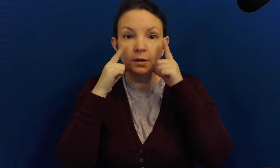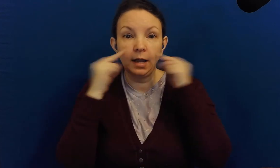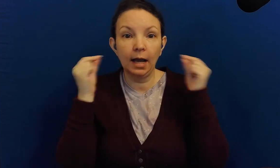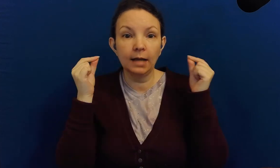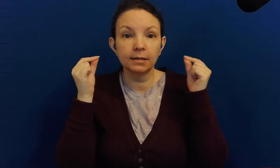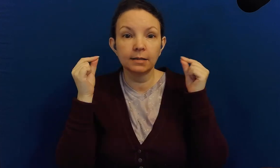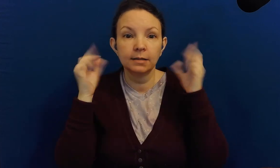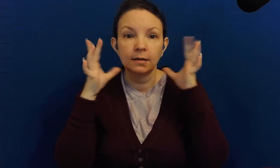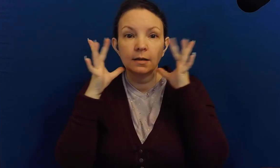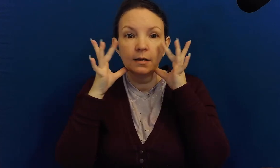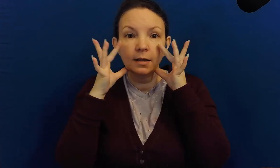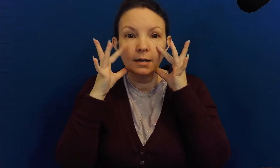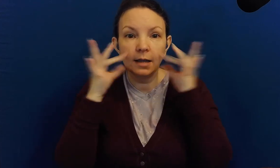cats, cats,